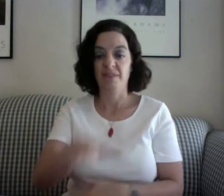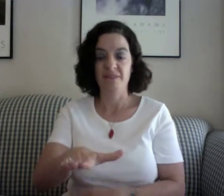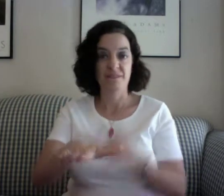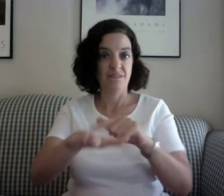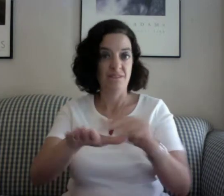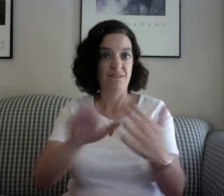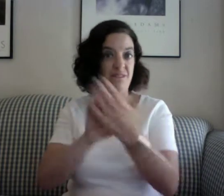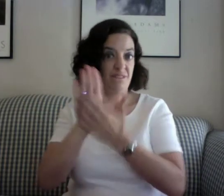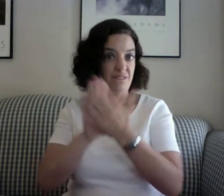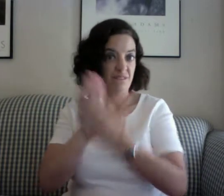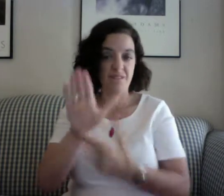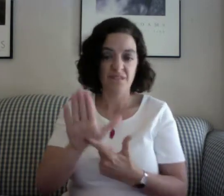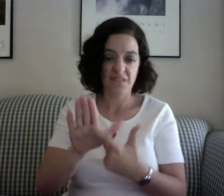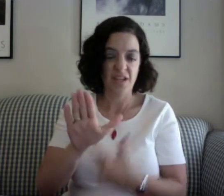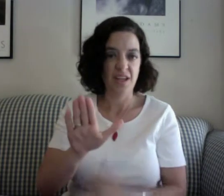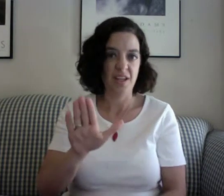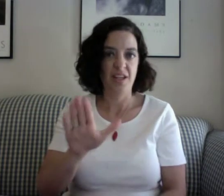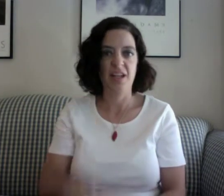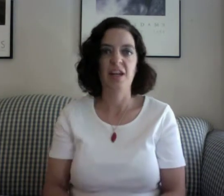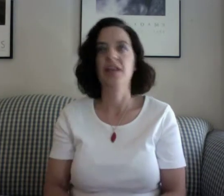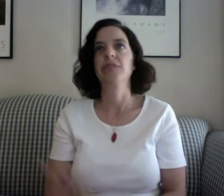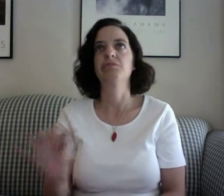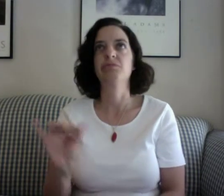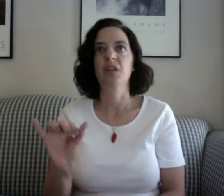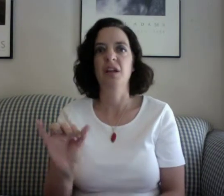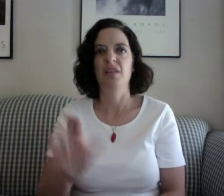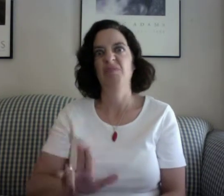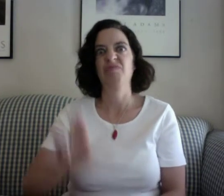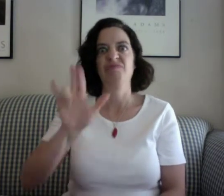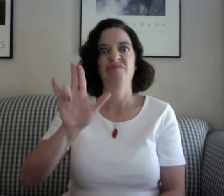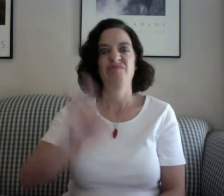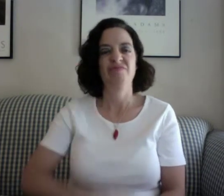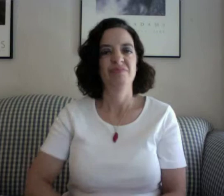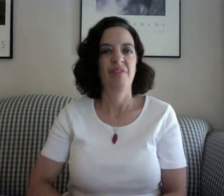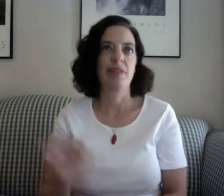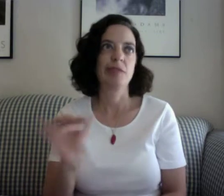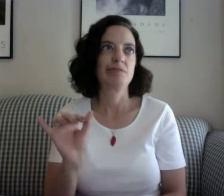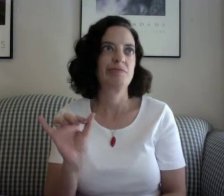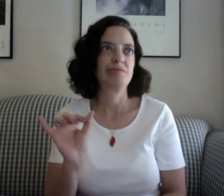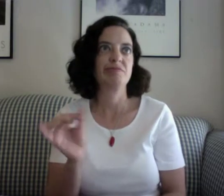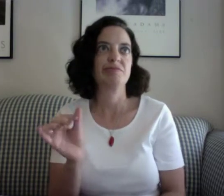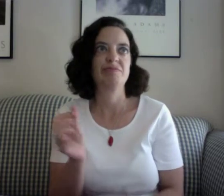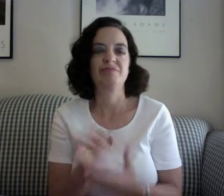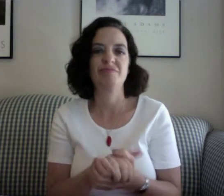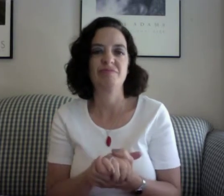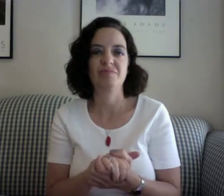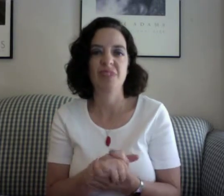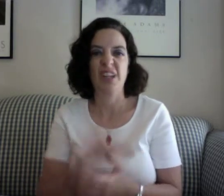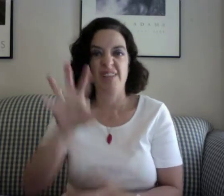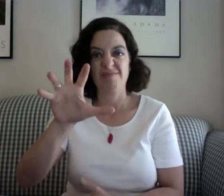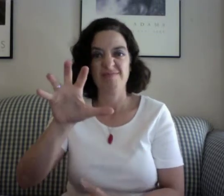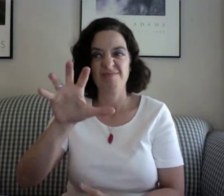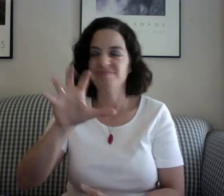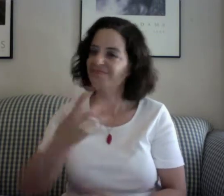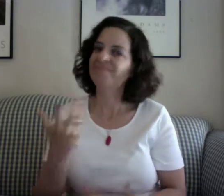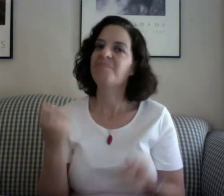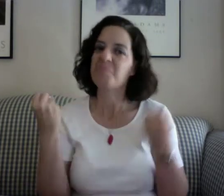others too, like a flat hand. Or this one, this sign that means holier than thou, or like a